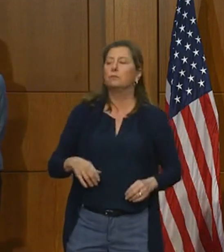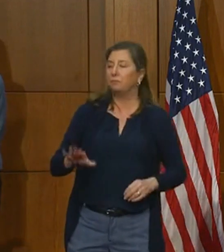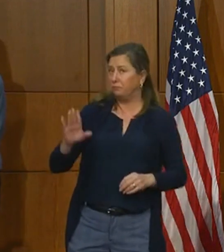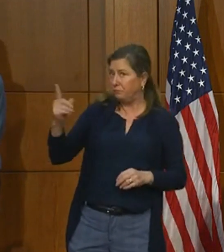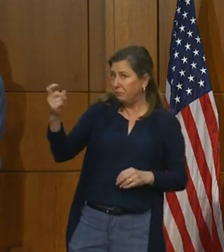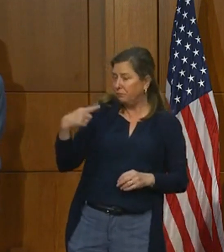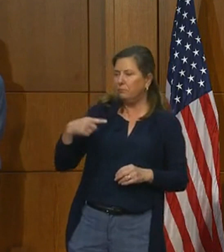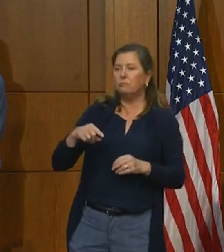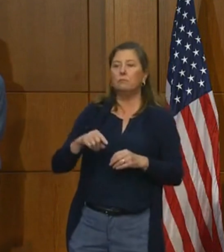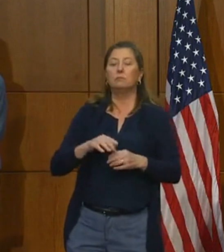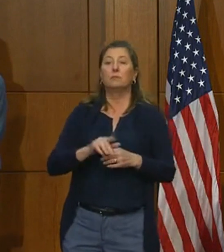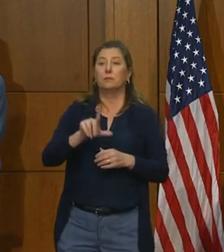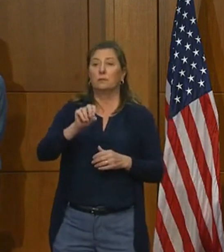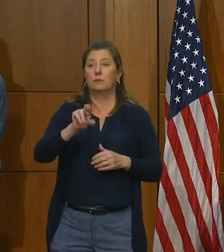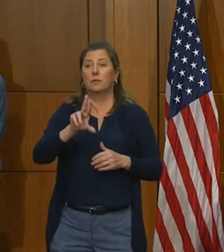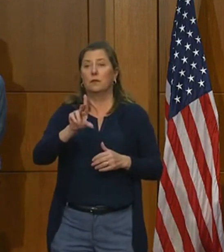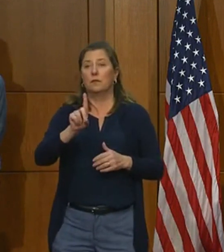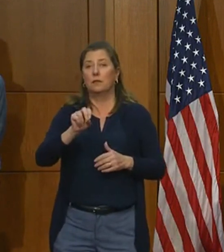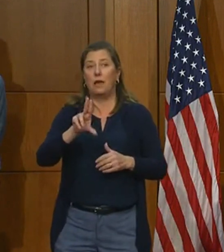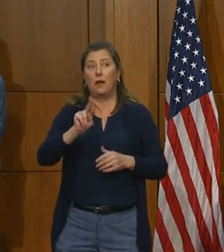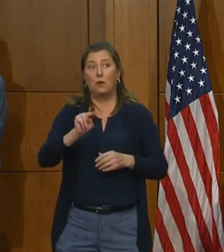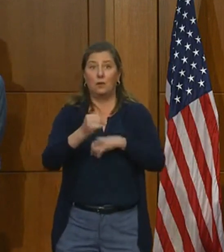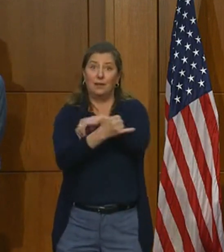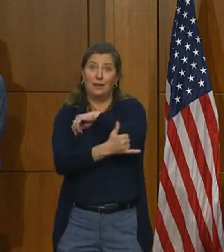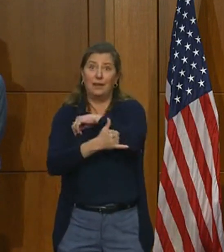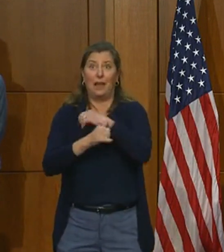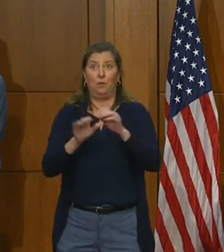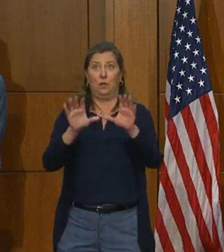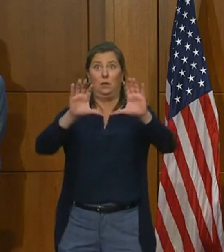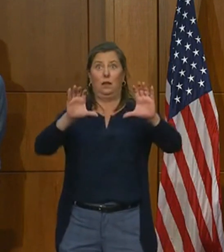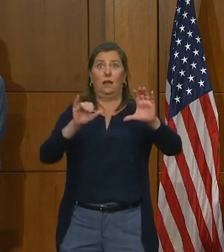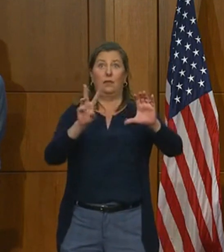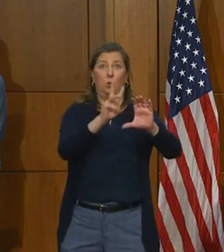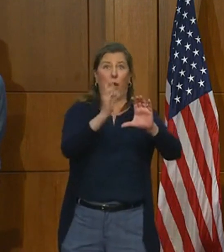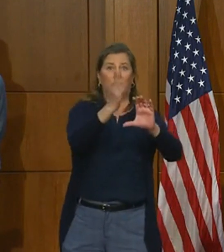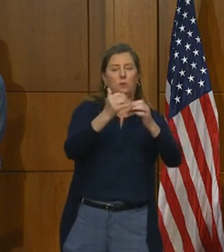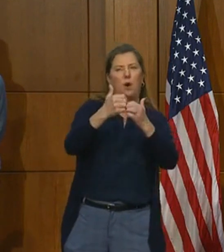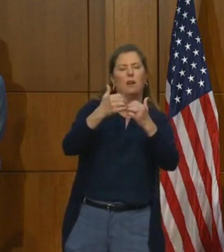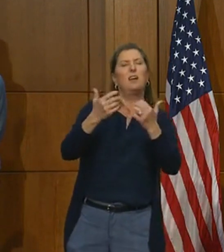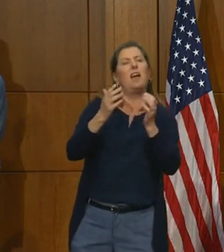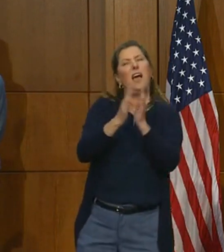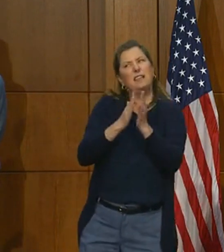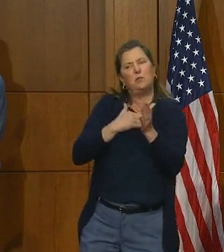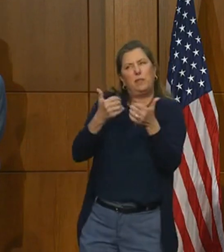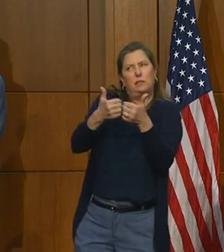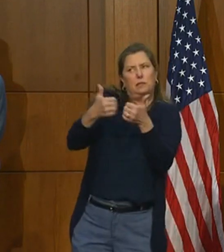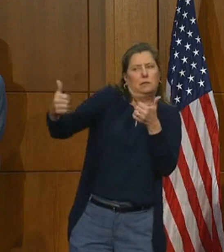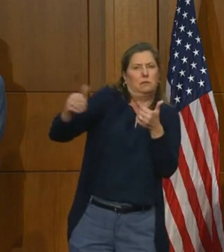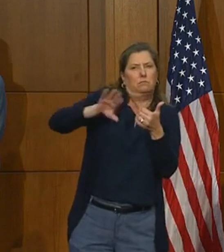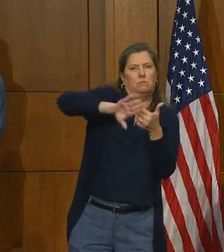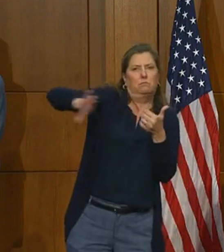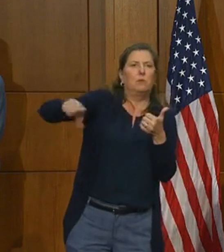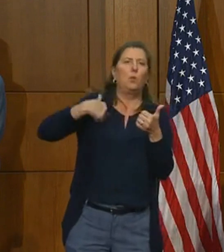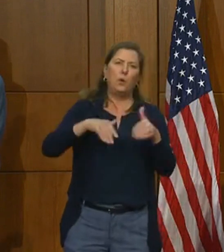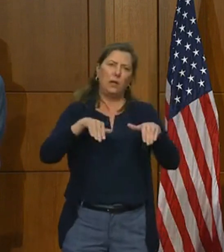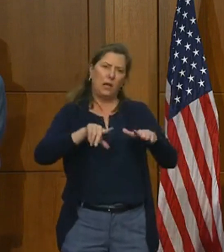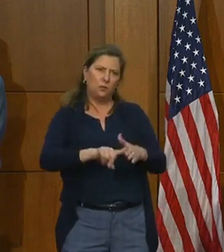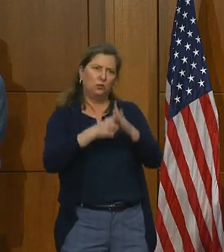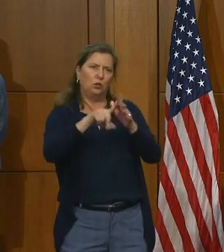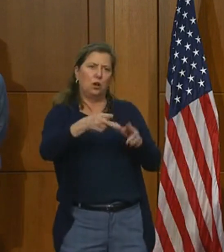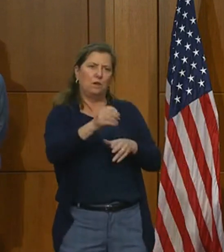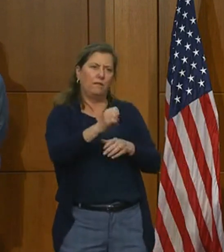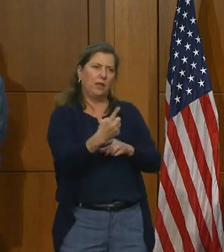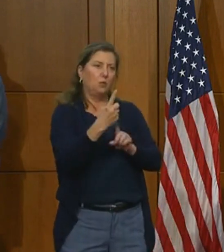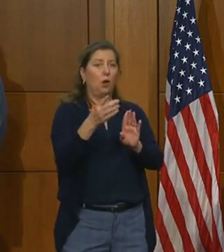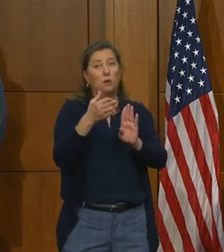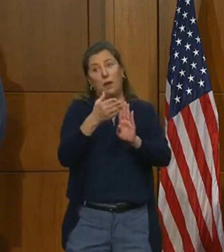the western part of Loudoun County asked permission for their portion of the county to be able to enter Phase 1 with the